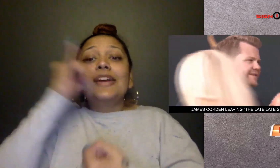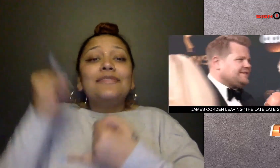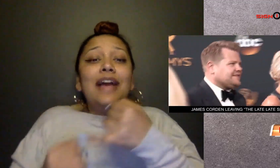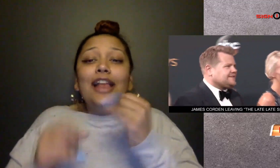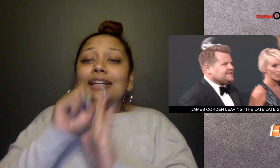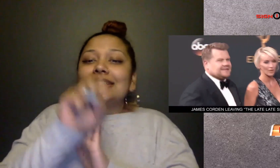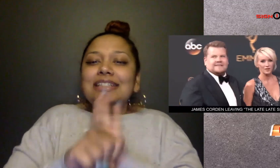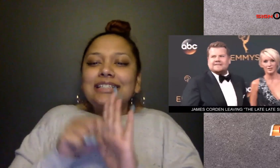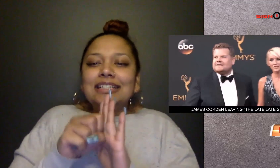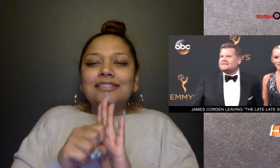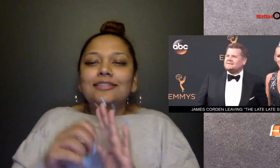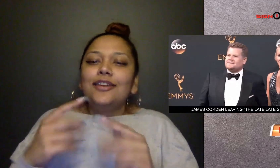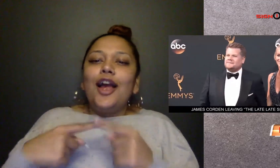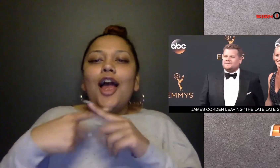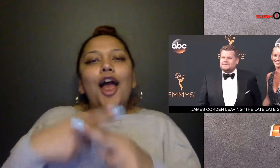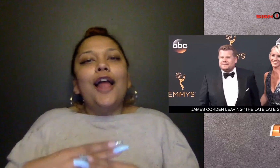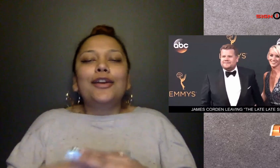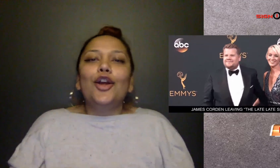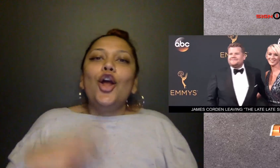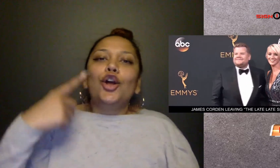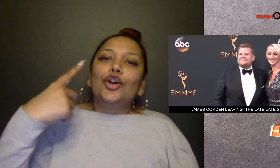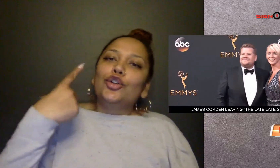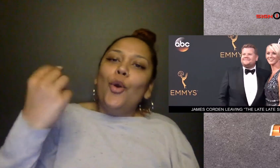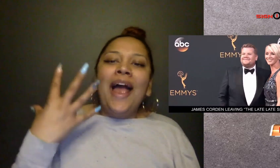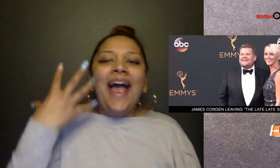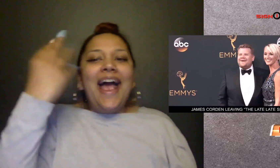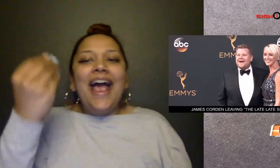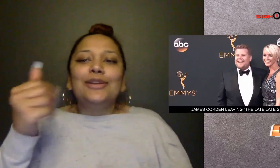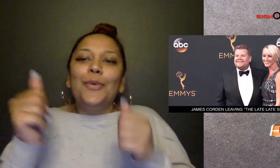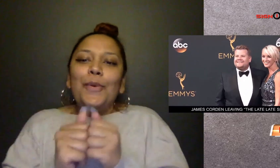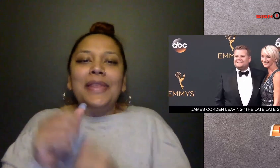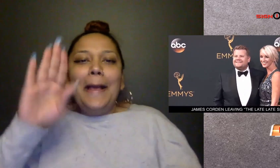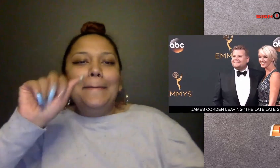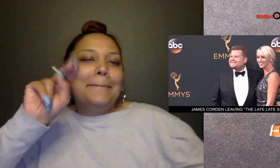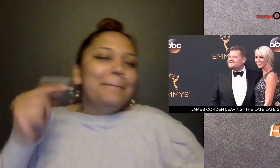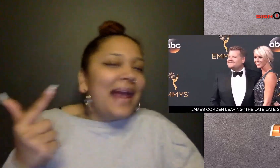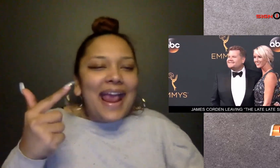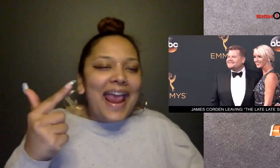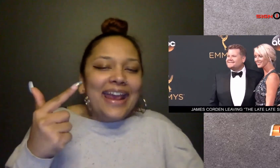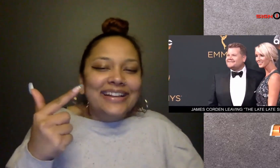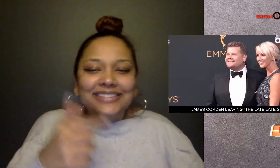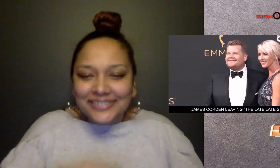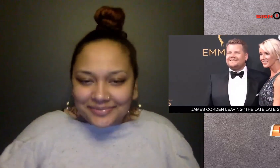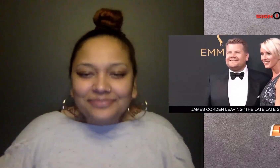he also said his final season will go out with a bang